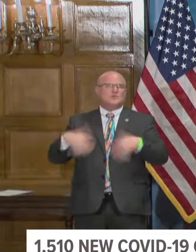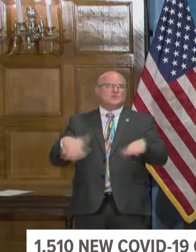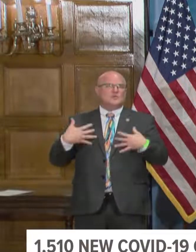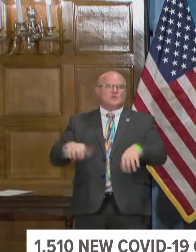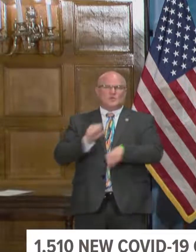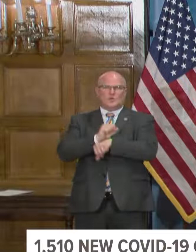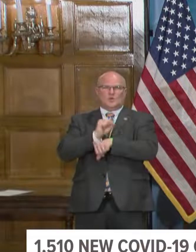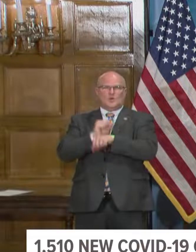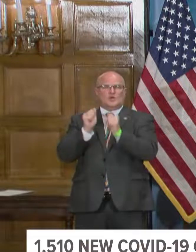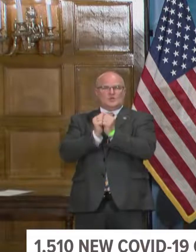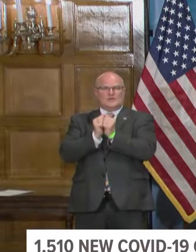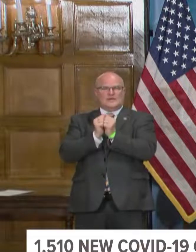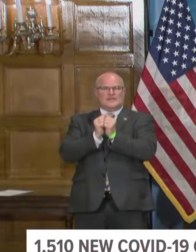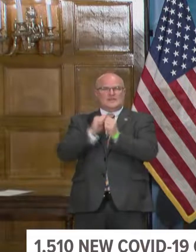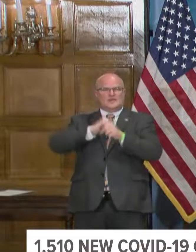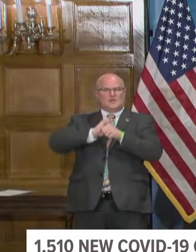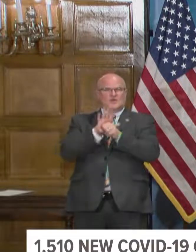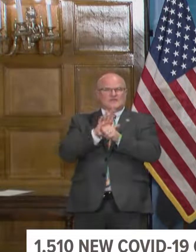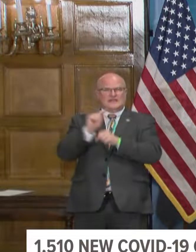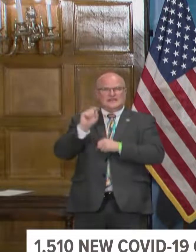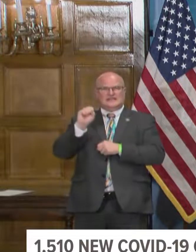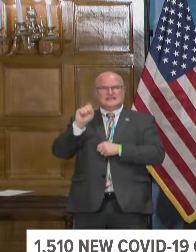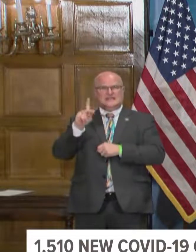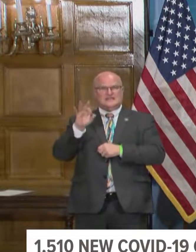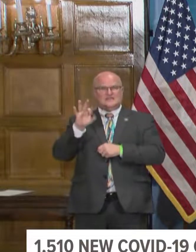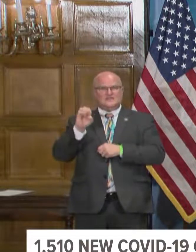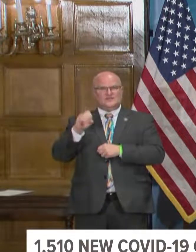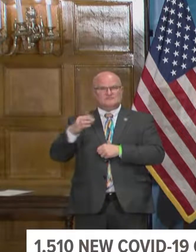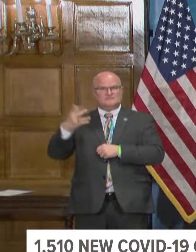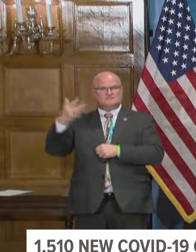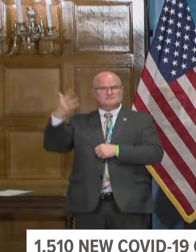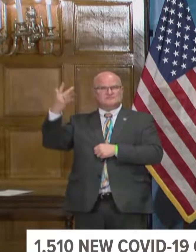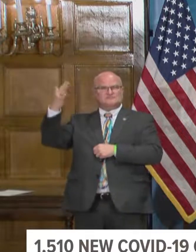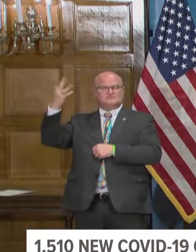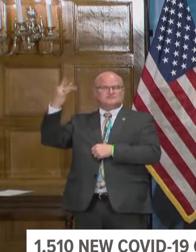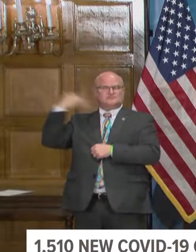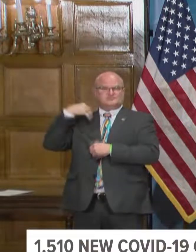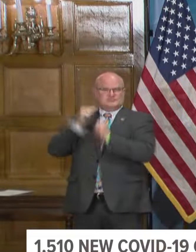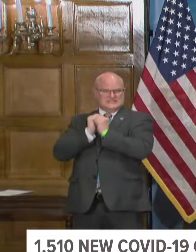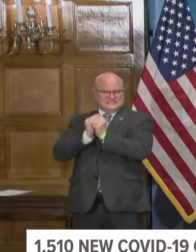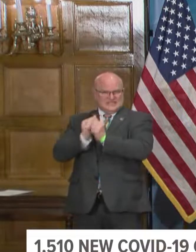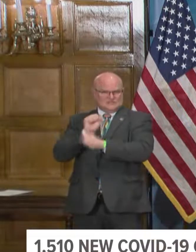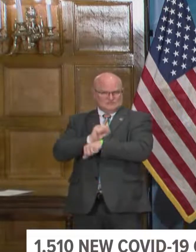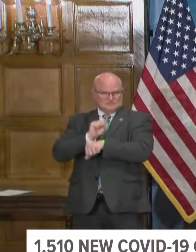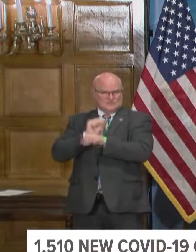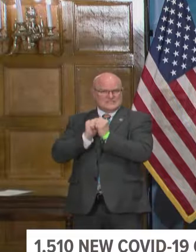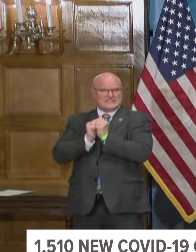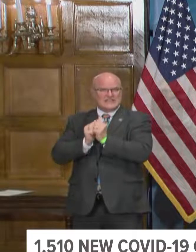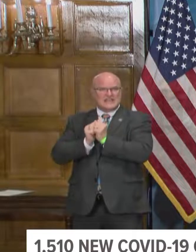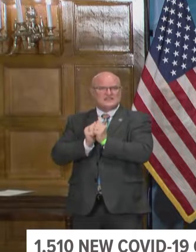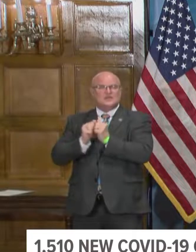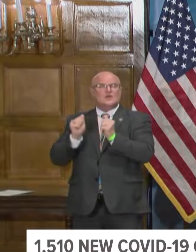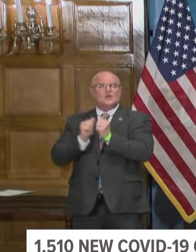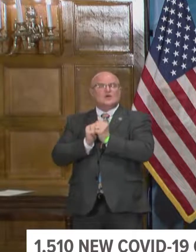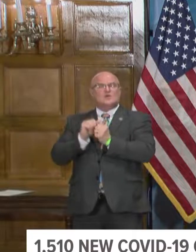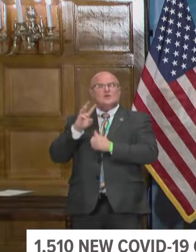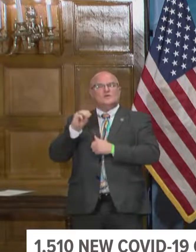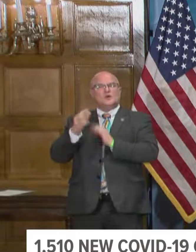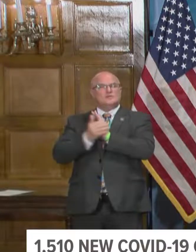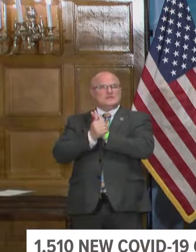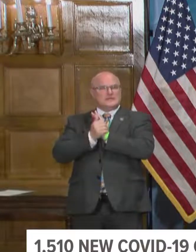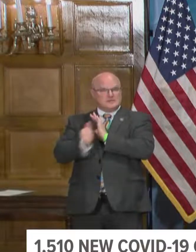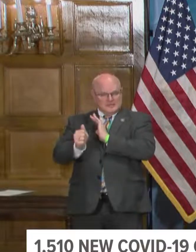with the coronavirus task force going back some time, and with their capabilities,